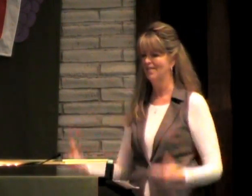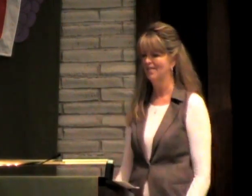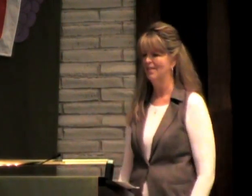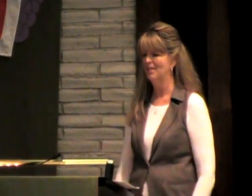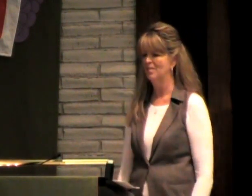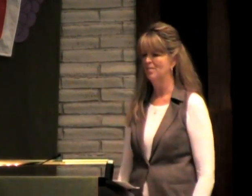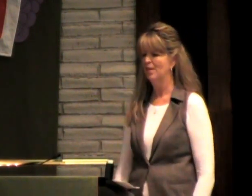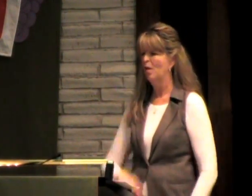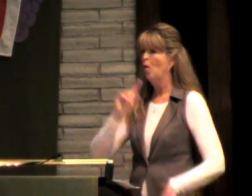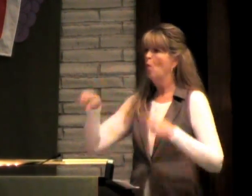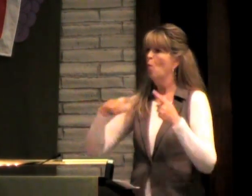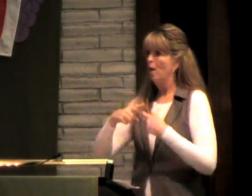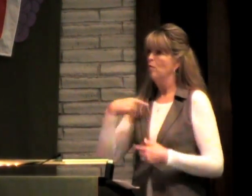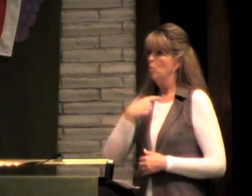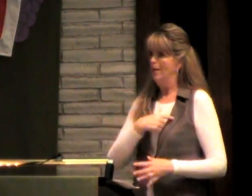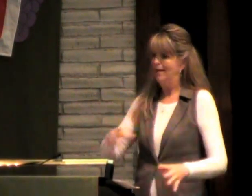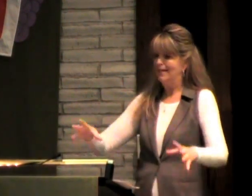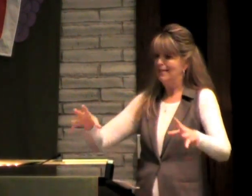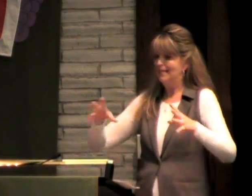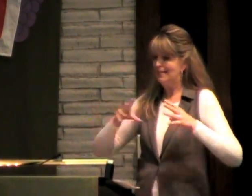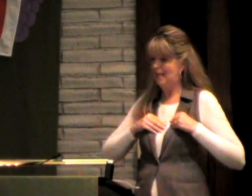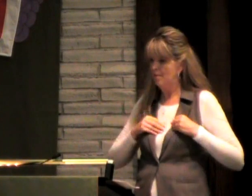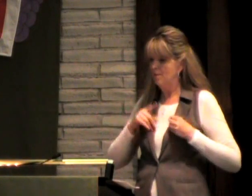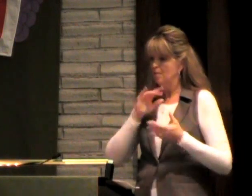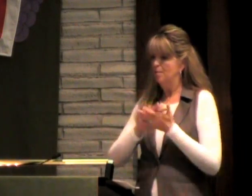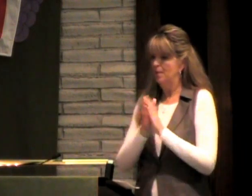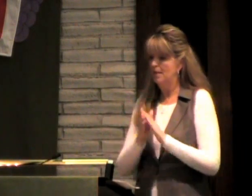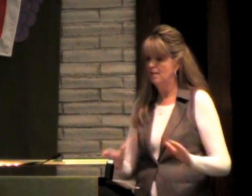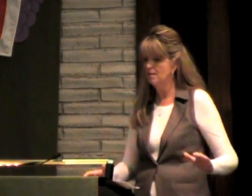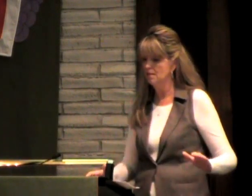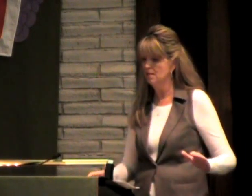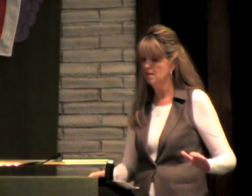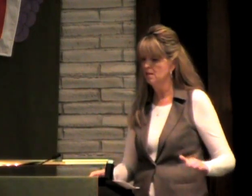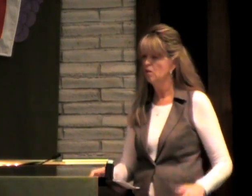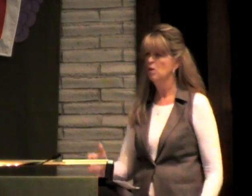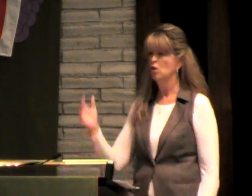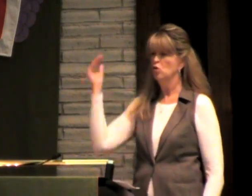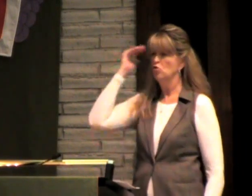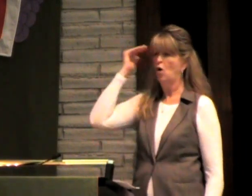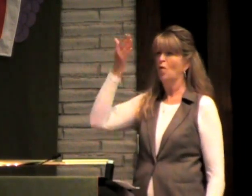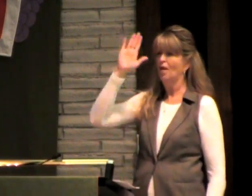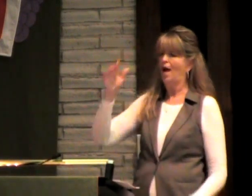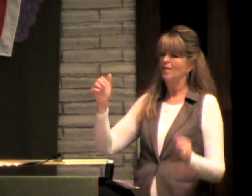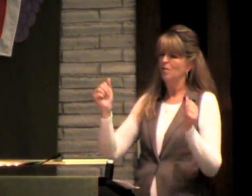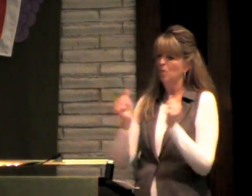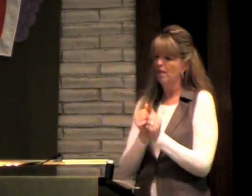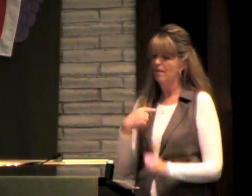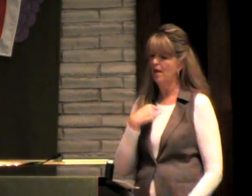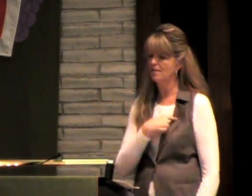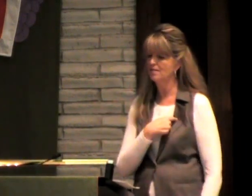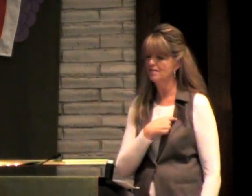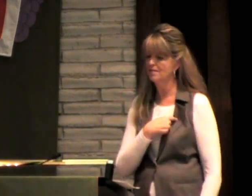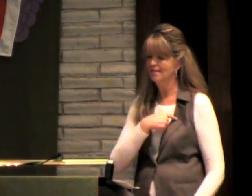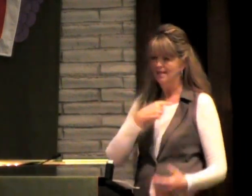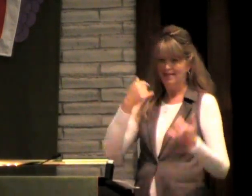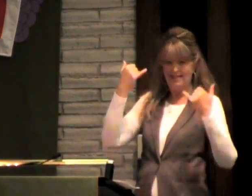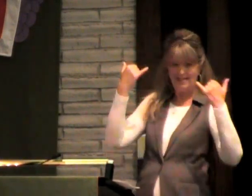will give you your purpose in life. Once we accept that peace and know that God is with